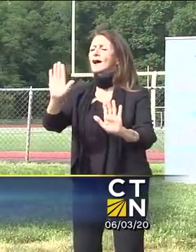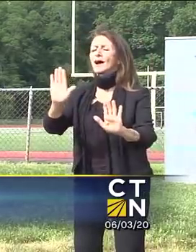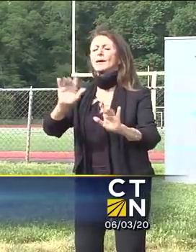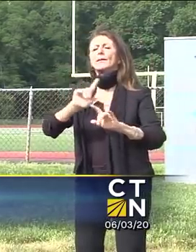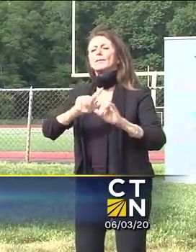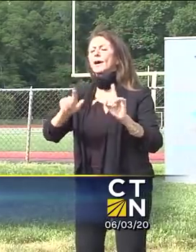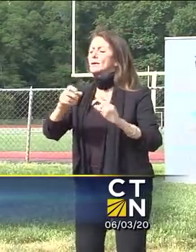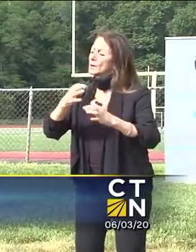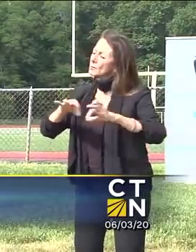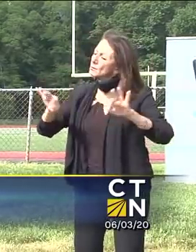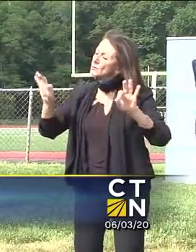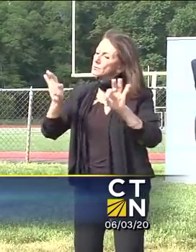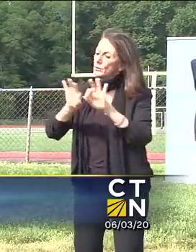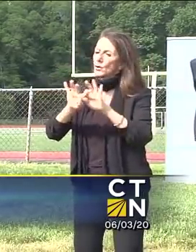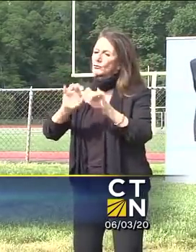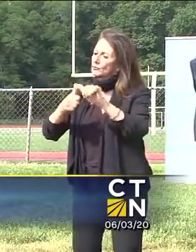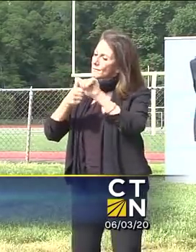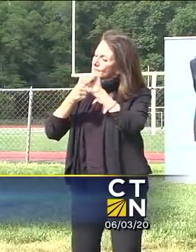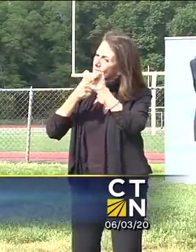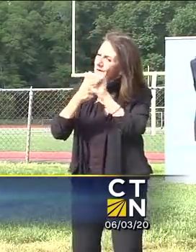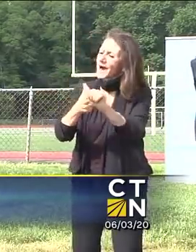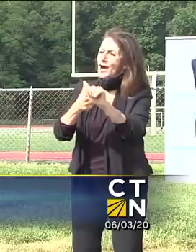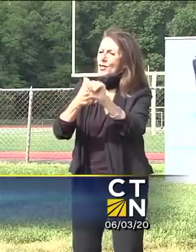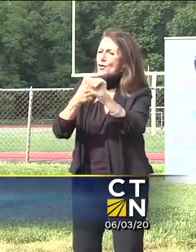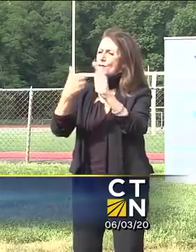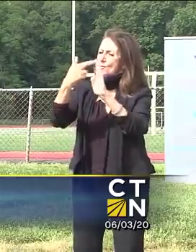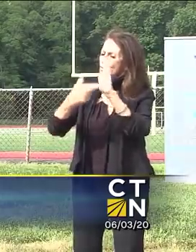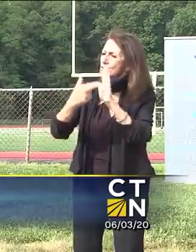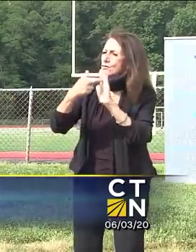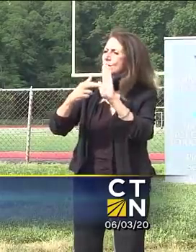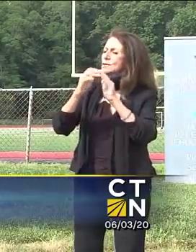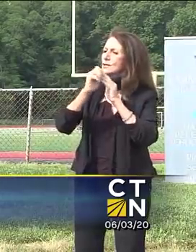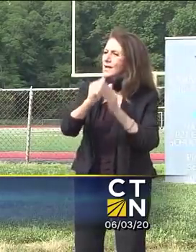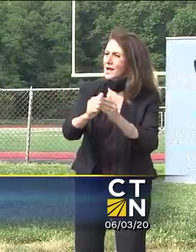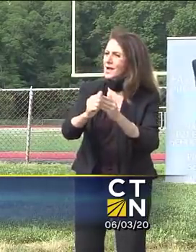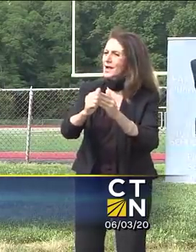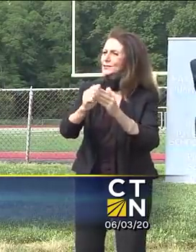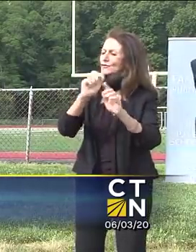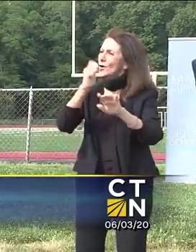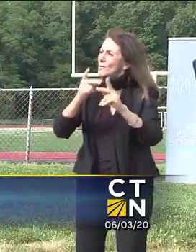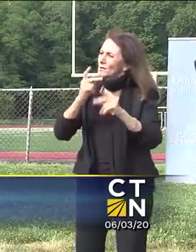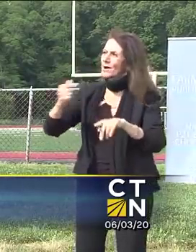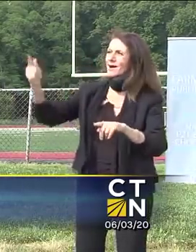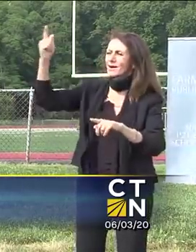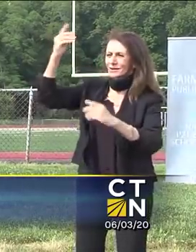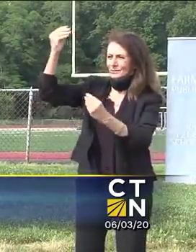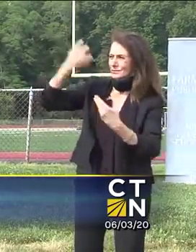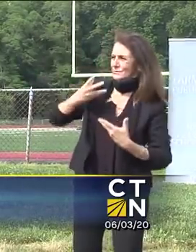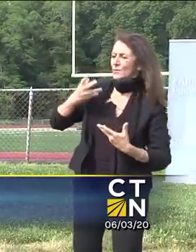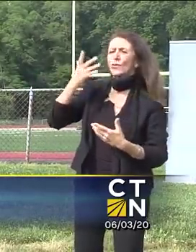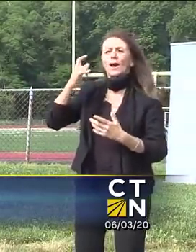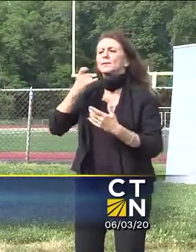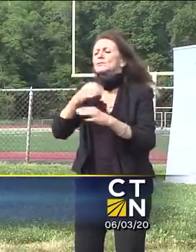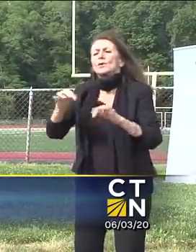to follow guidance from our health experts to protect our students, our families, and our